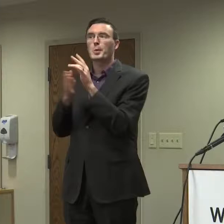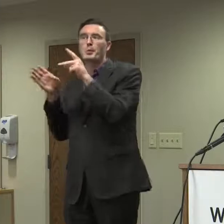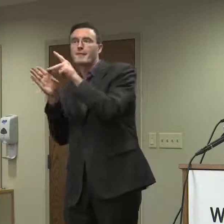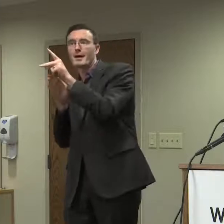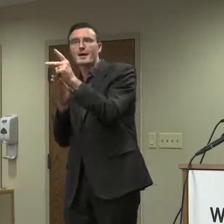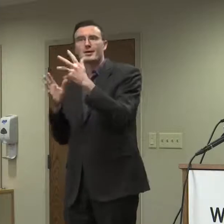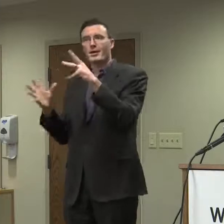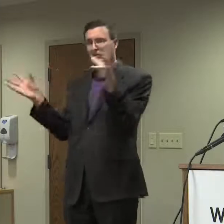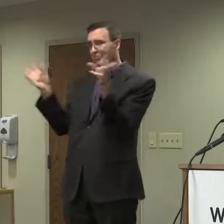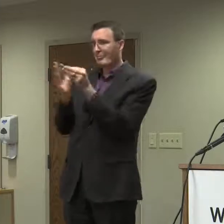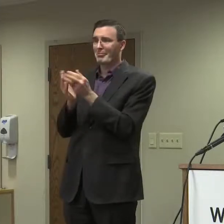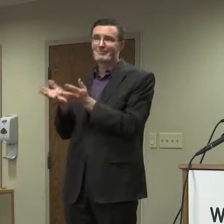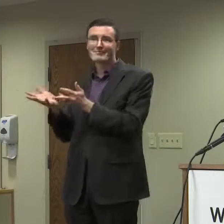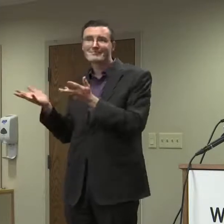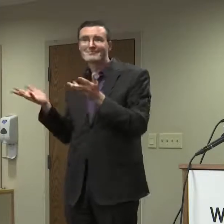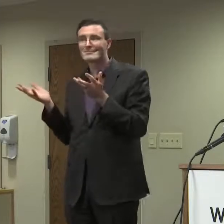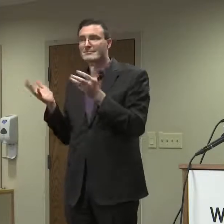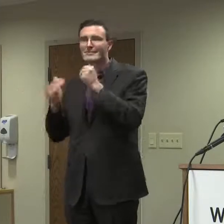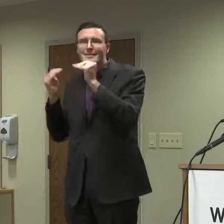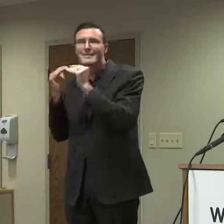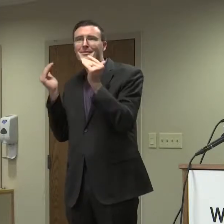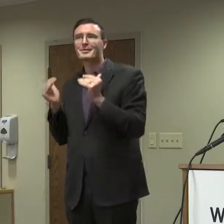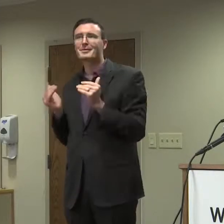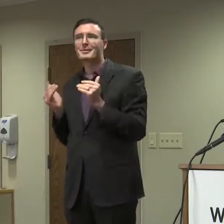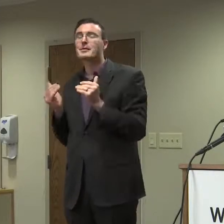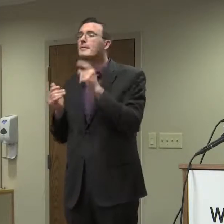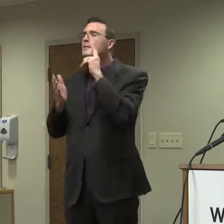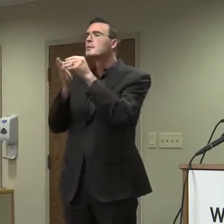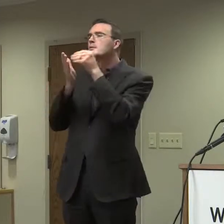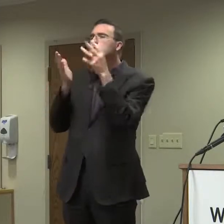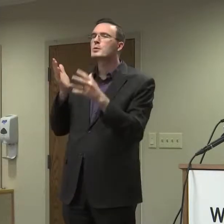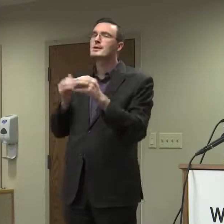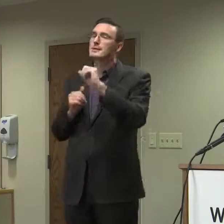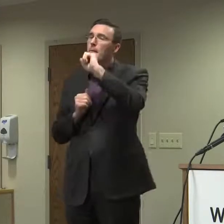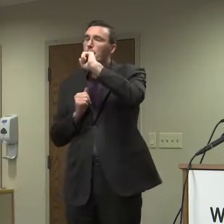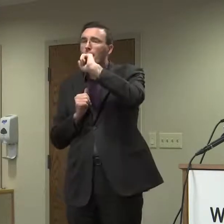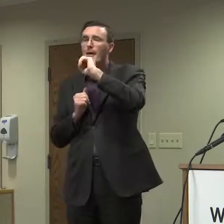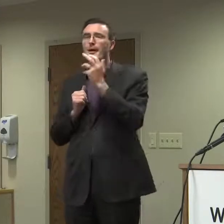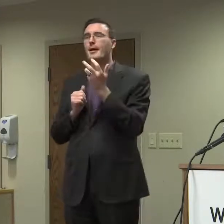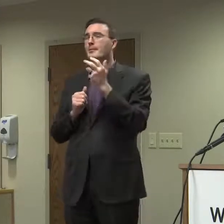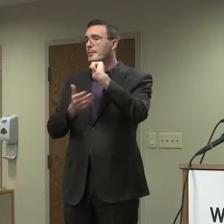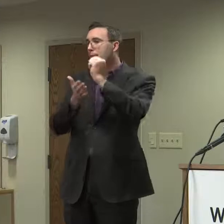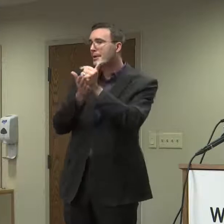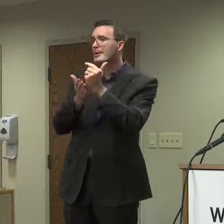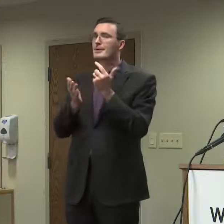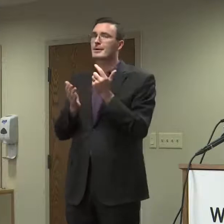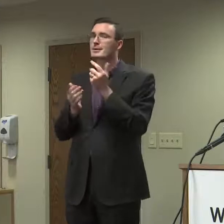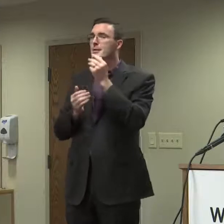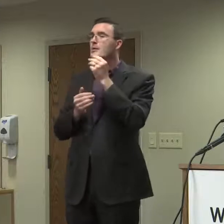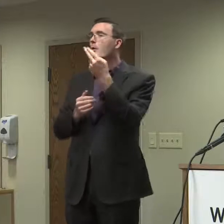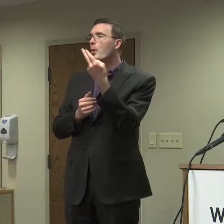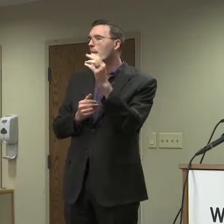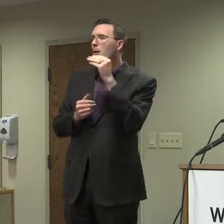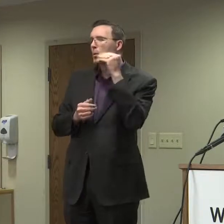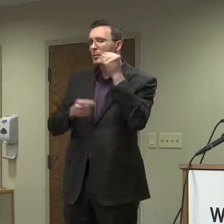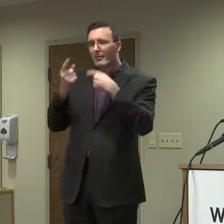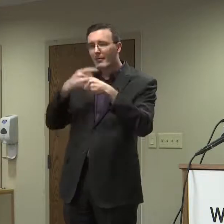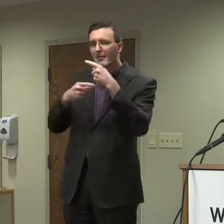host, to our students who have missed proms and graduations and homecoming and their